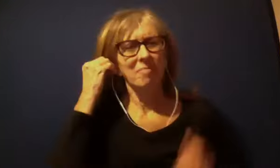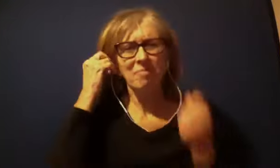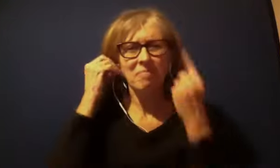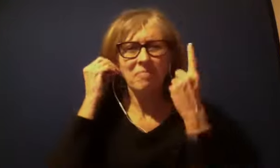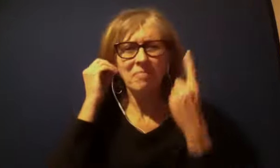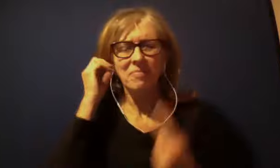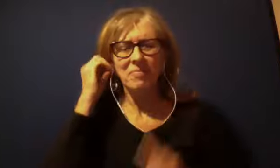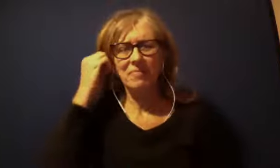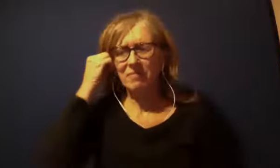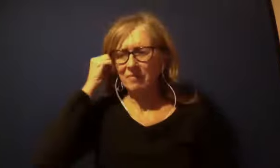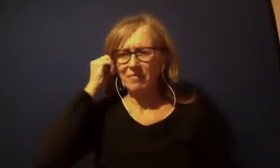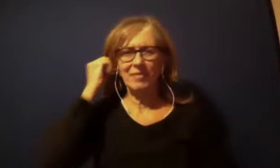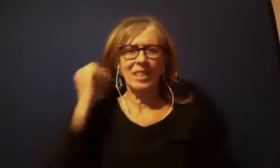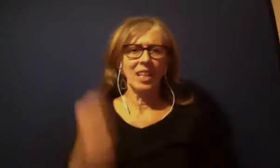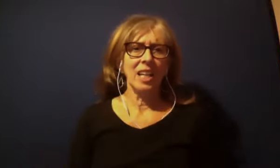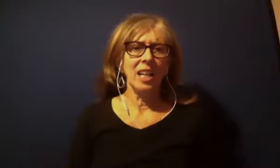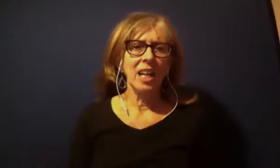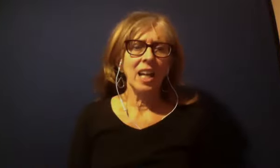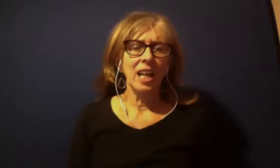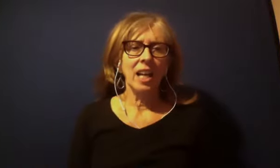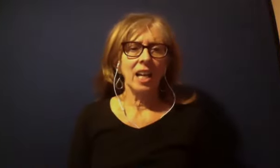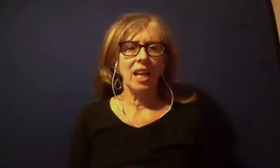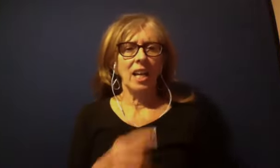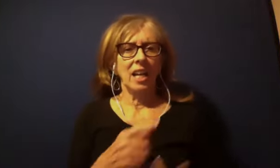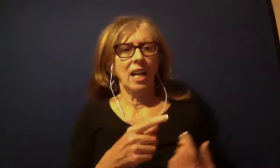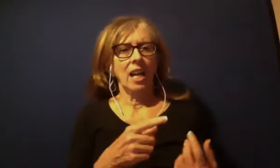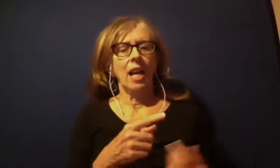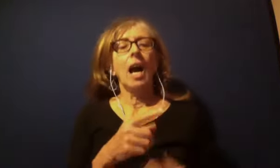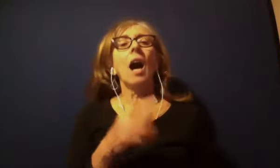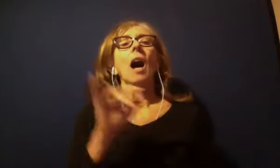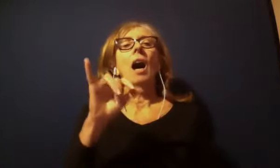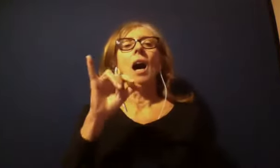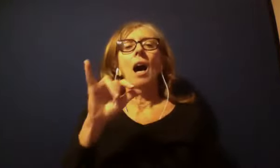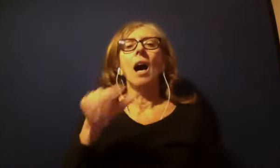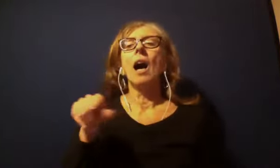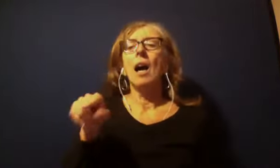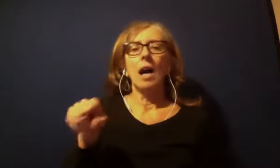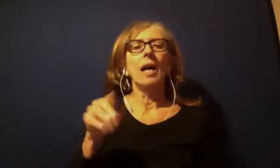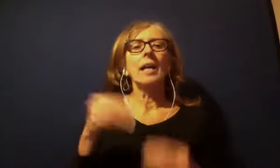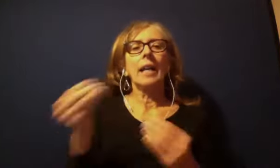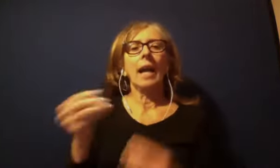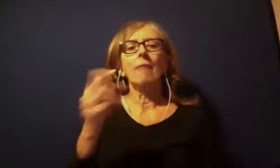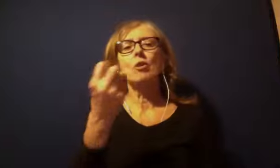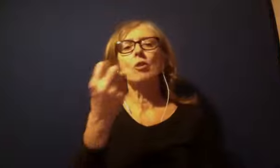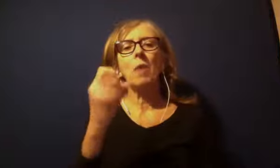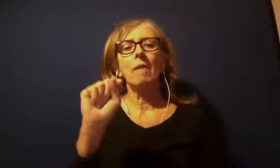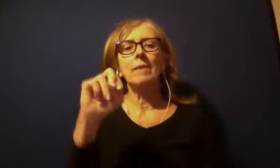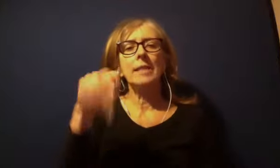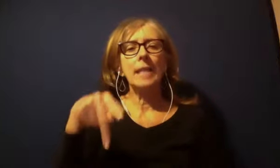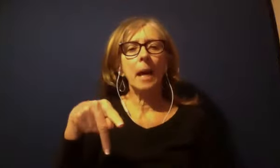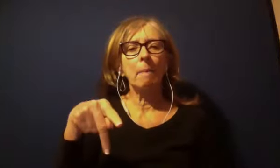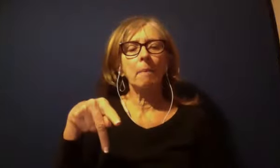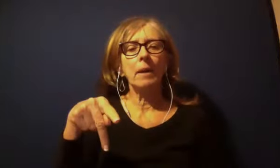to be. Apart from now, I can just make up that, you know, look, they were doing the 12th step on my partner, who was just been through